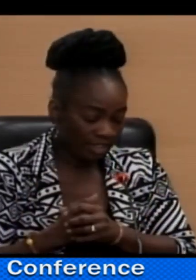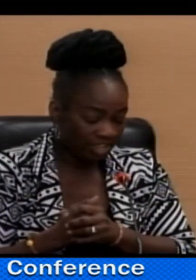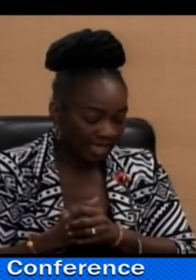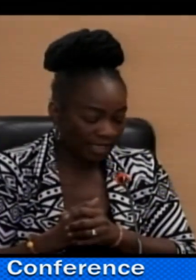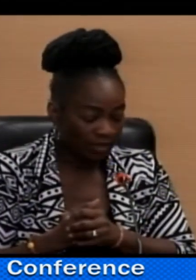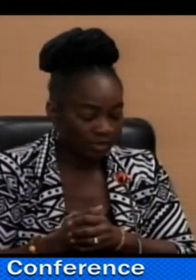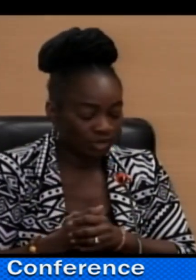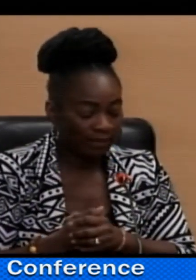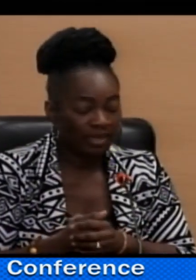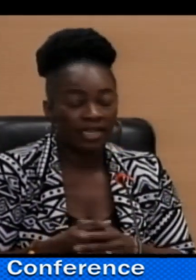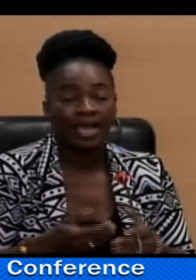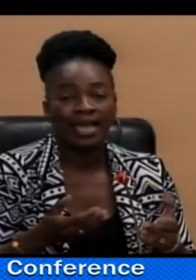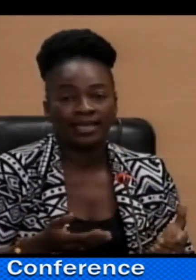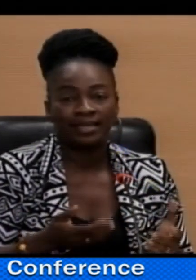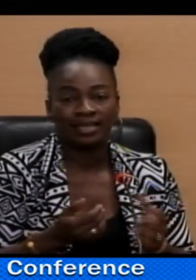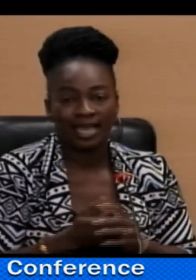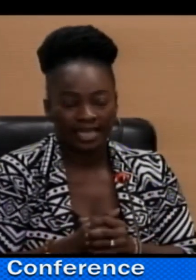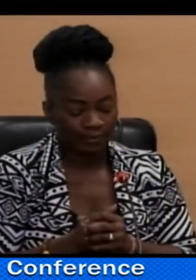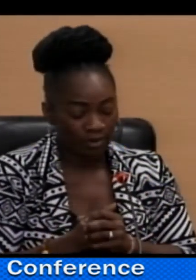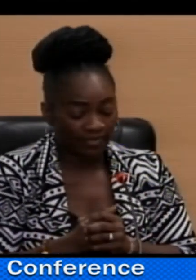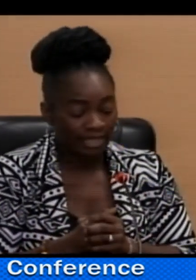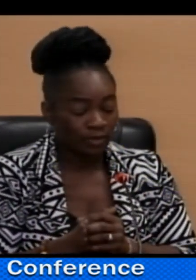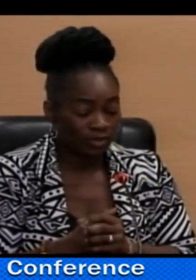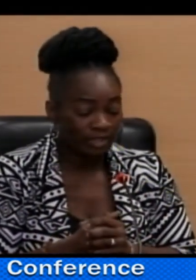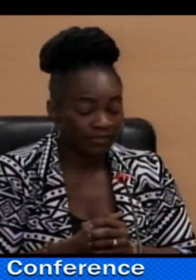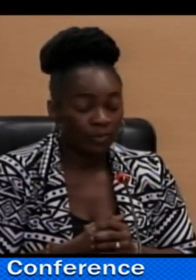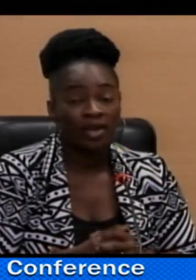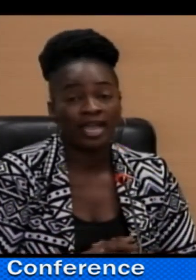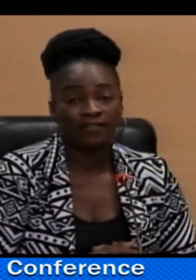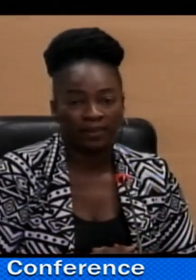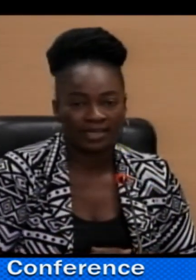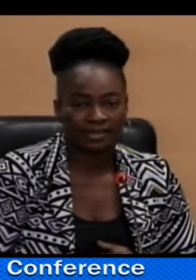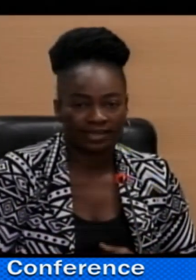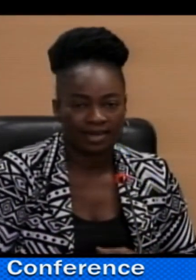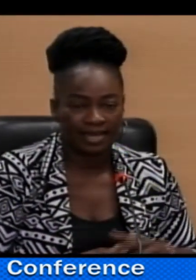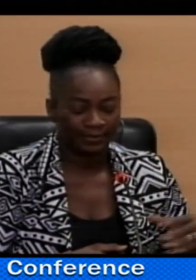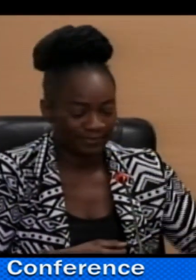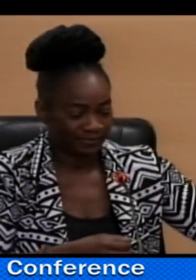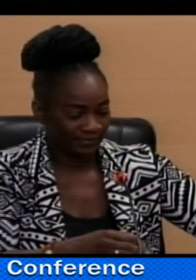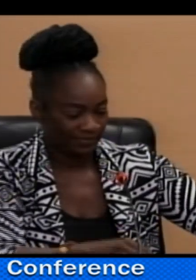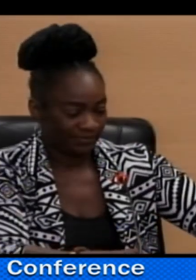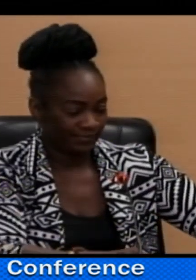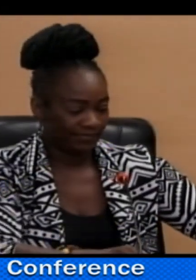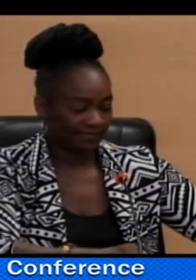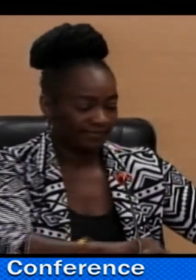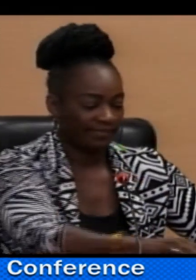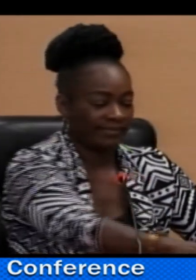on the channel, on social media, and in the diaspora. Thank you so much, everyone. Have a blessed Sunday.